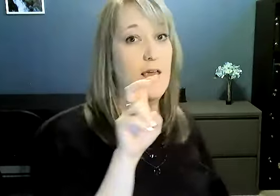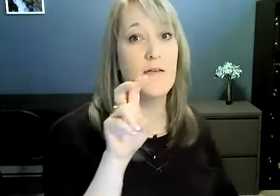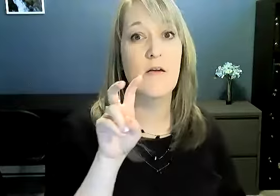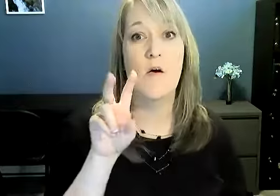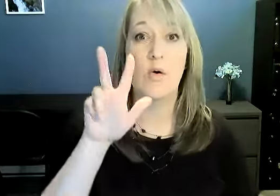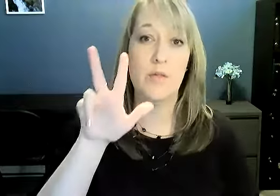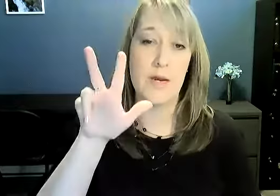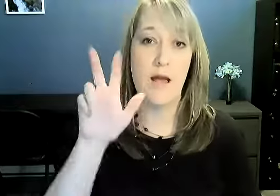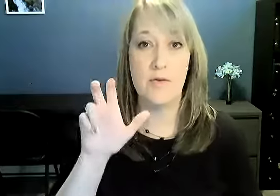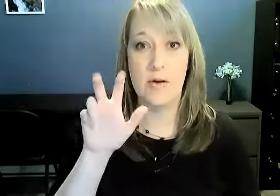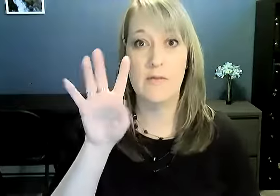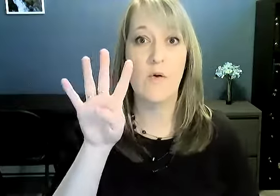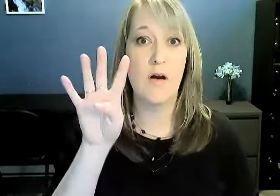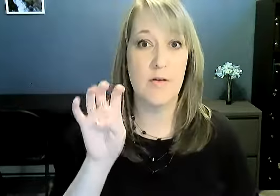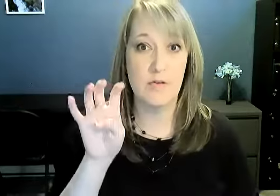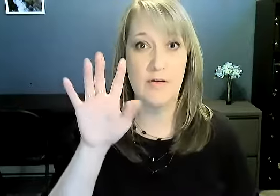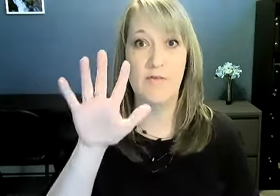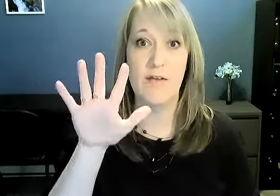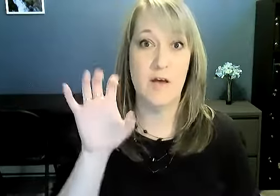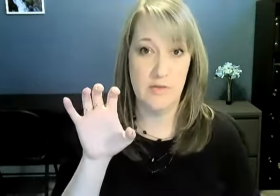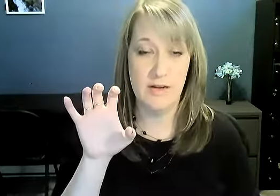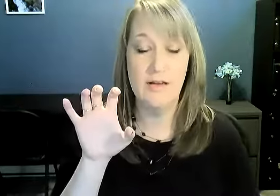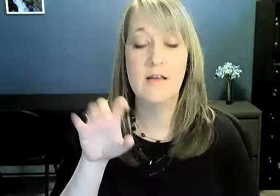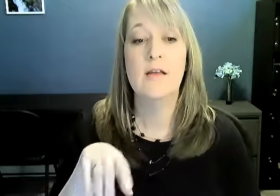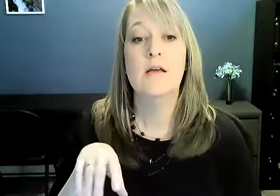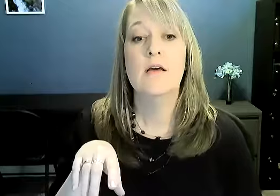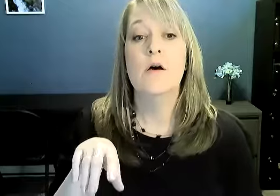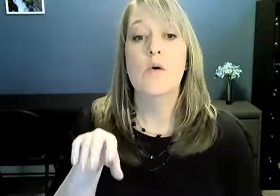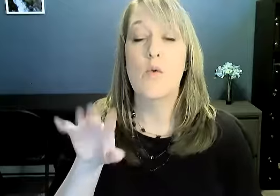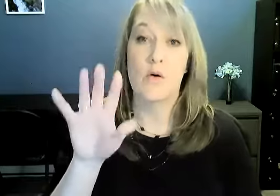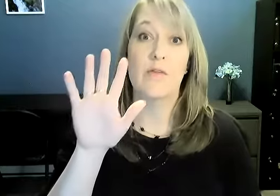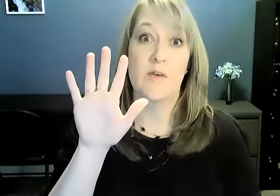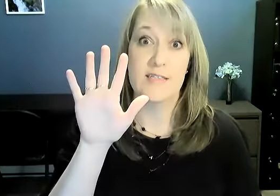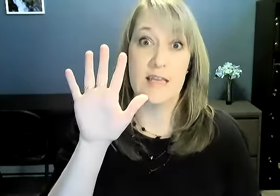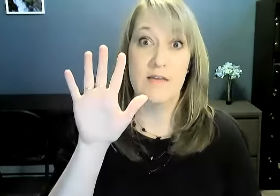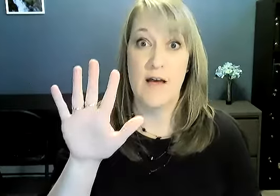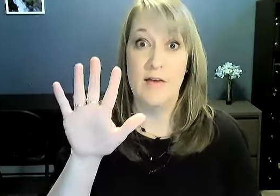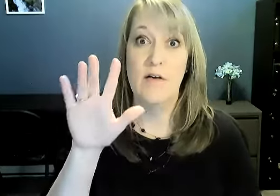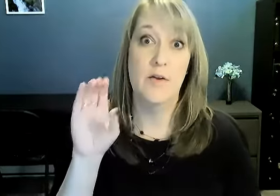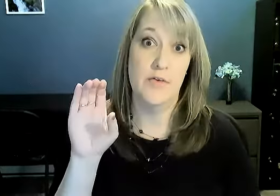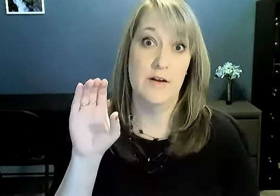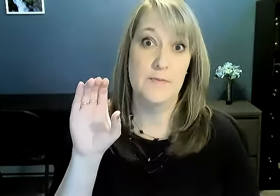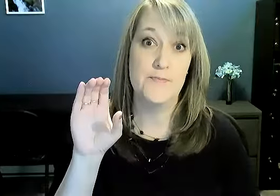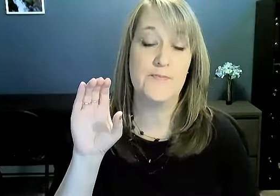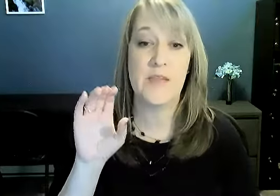Okay, or 300, 400, 500, or the full C, 500.